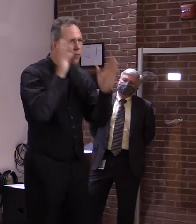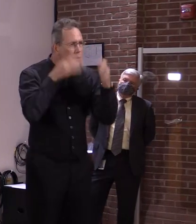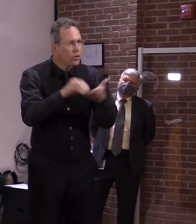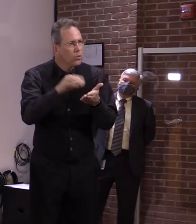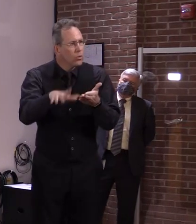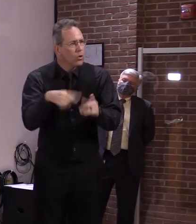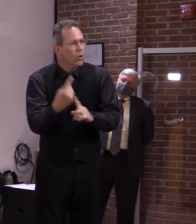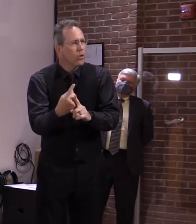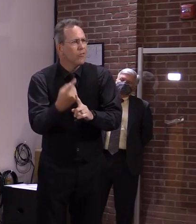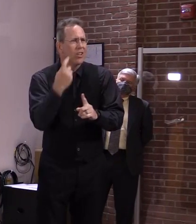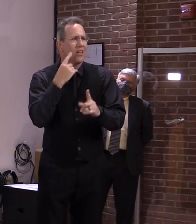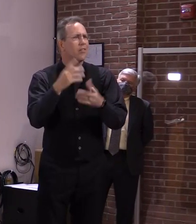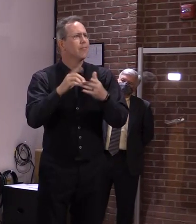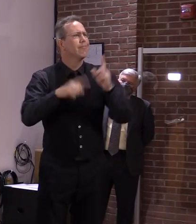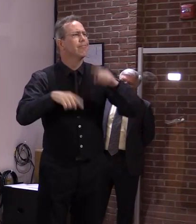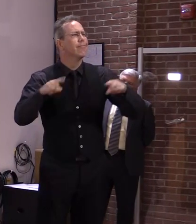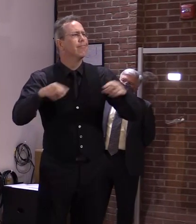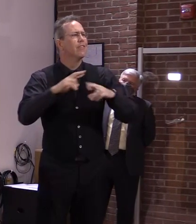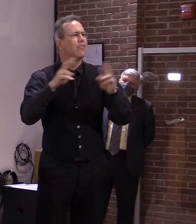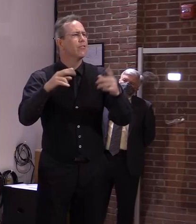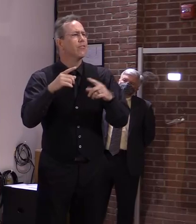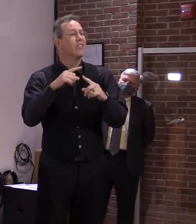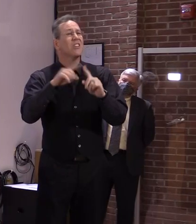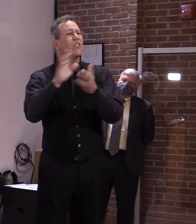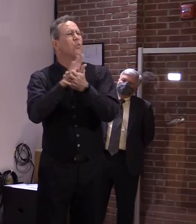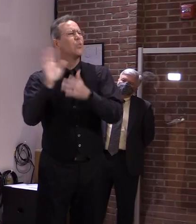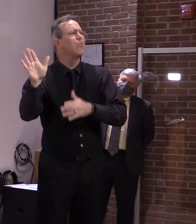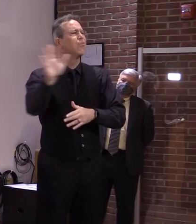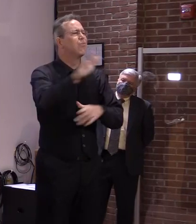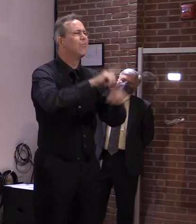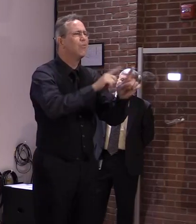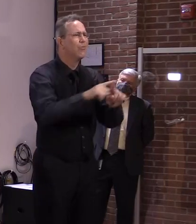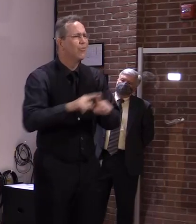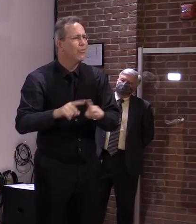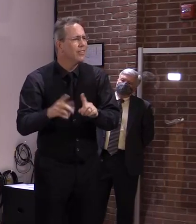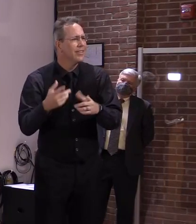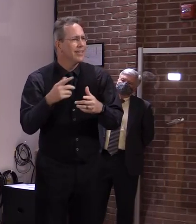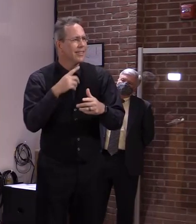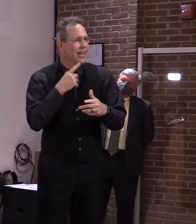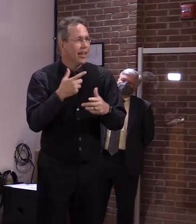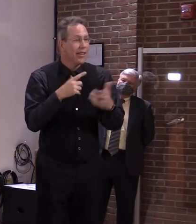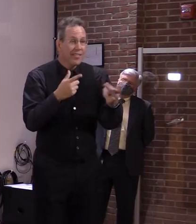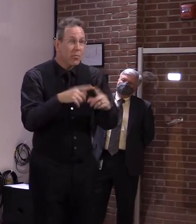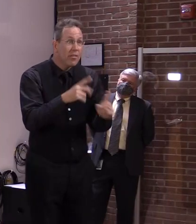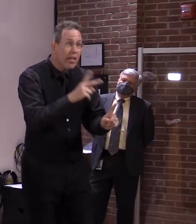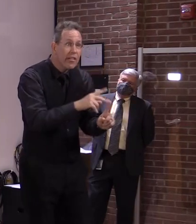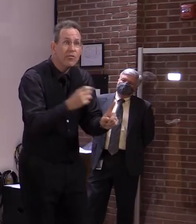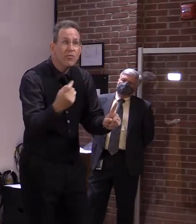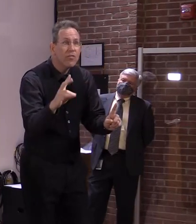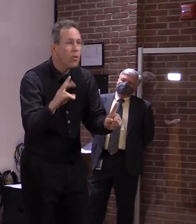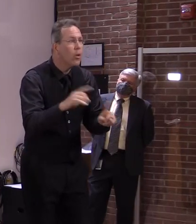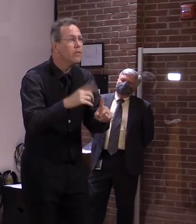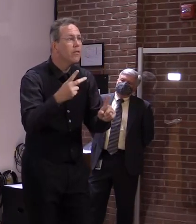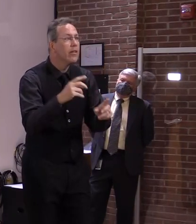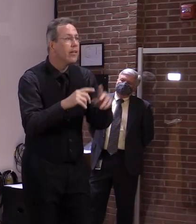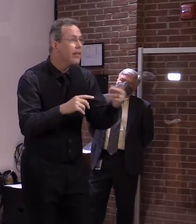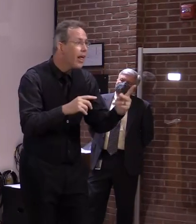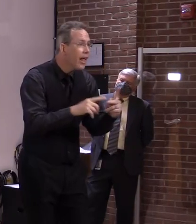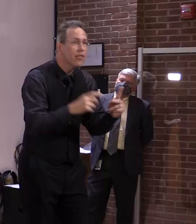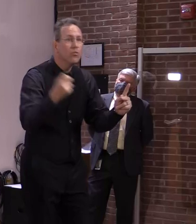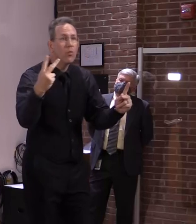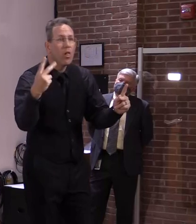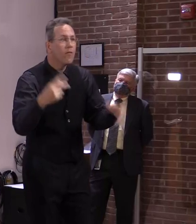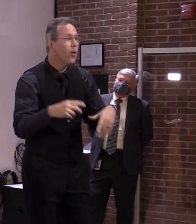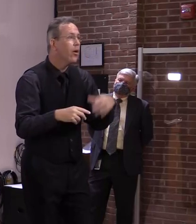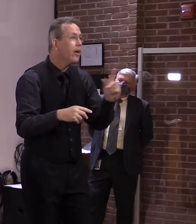Vermont. We don't, for example, have just K through 6 elementary schools. We have K through 12 schools that include elementary students. We have K through